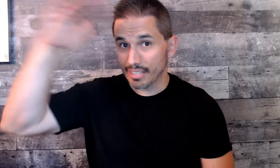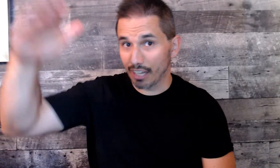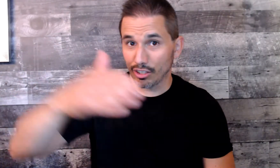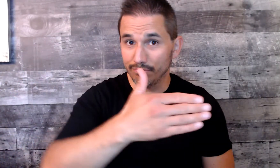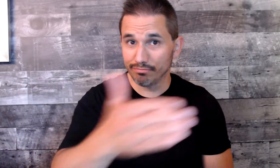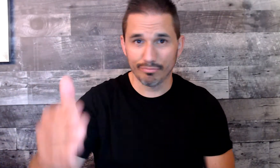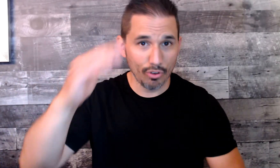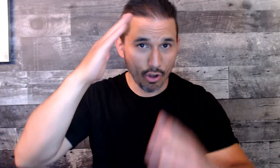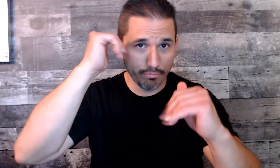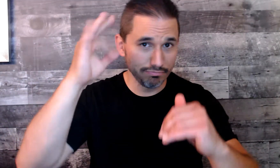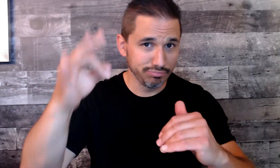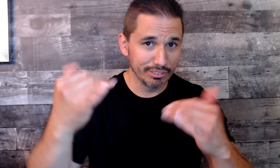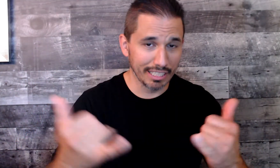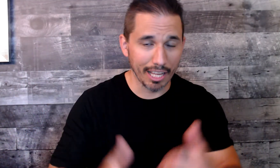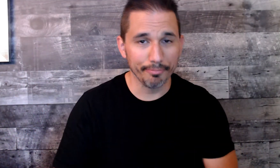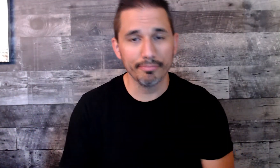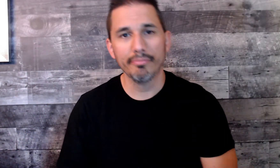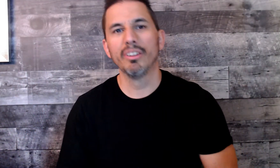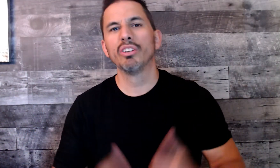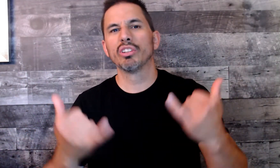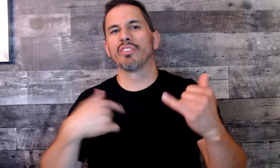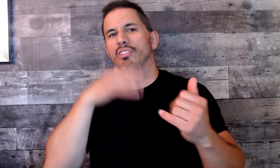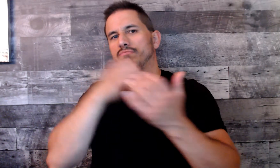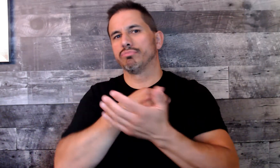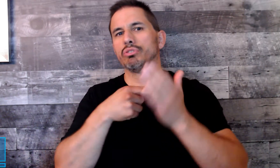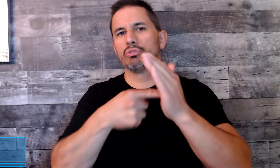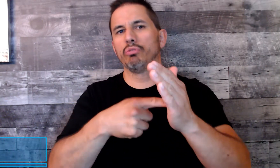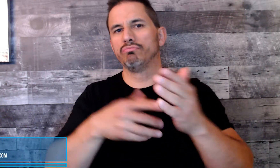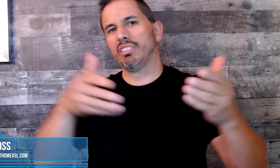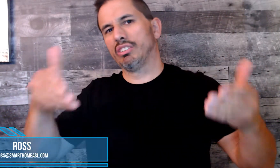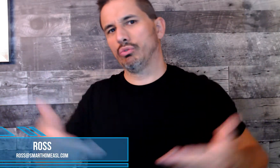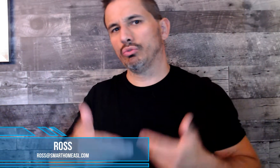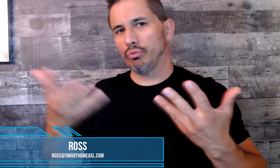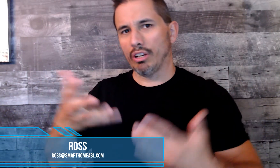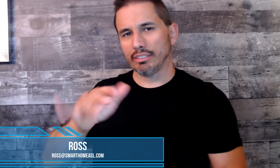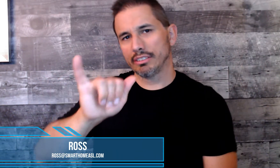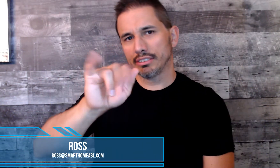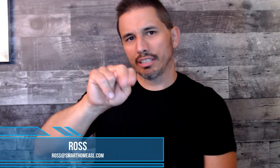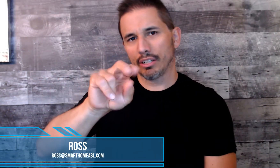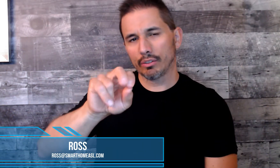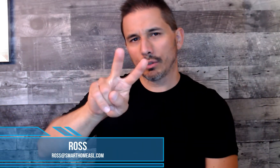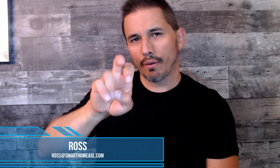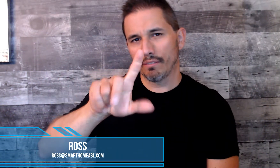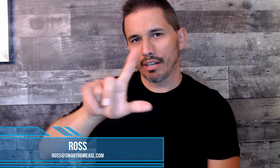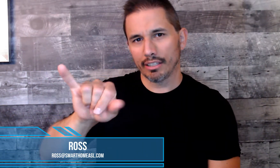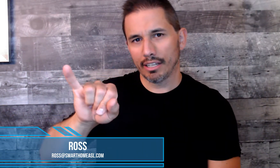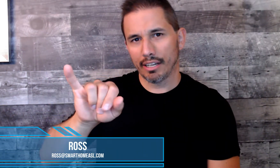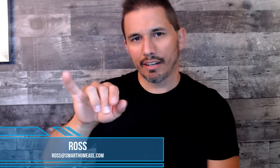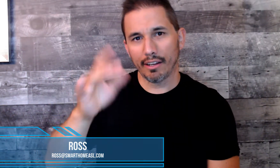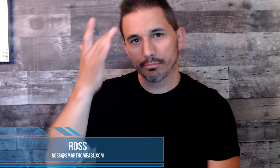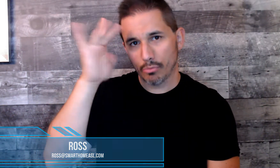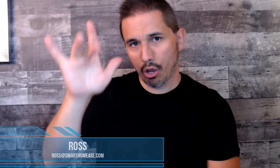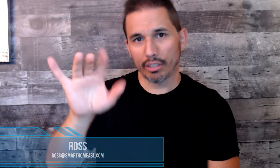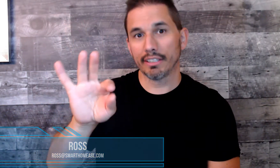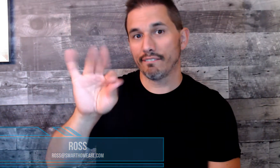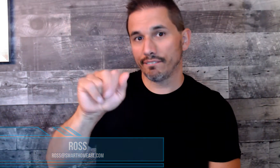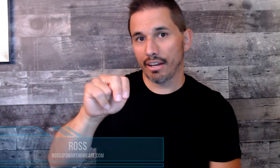Hi everyone, hope you're doing great today. I wanted to introduce you to a new product. This is the Inovelli Smart Fan and